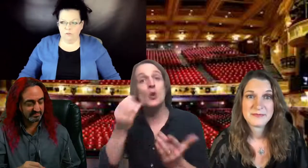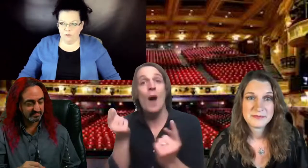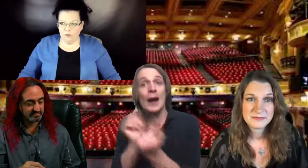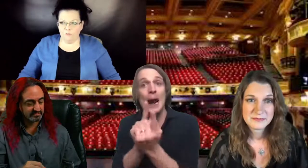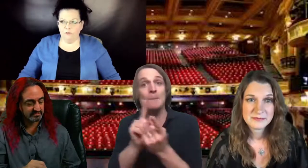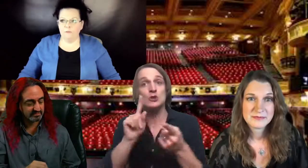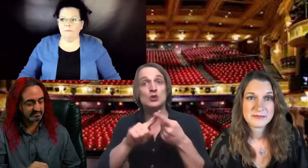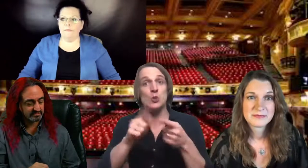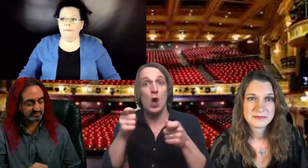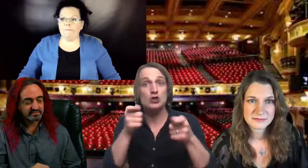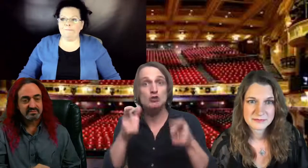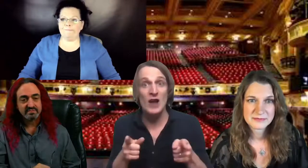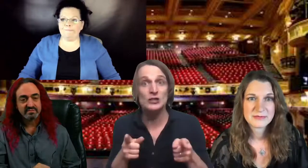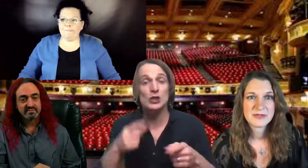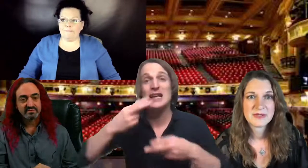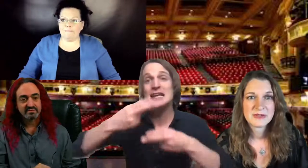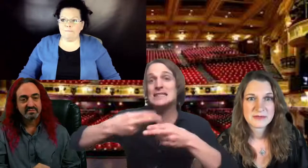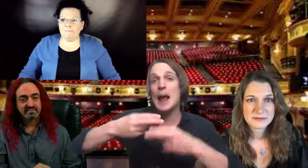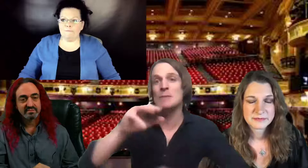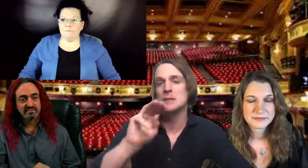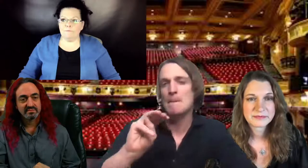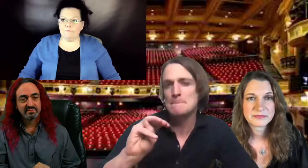it. Don't be fearful.